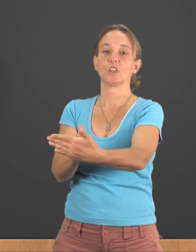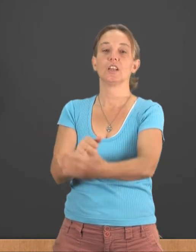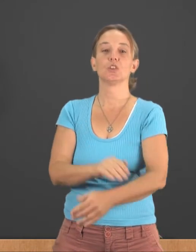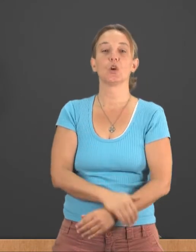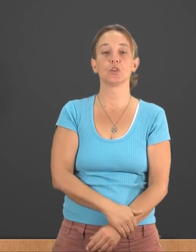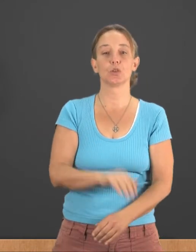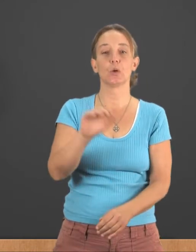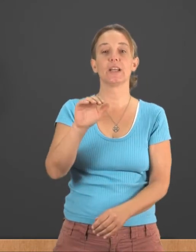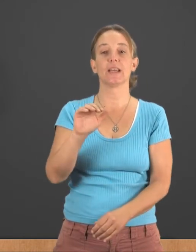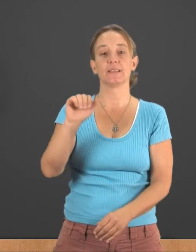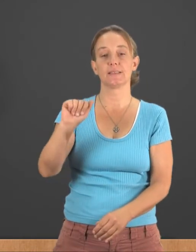It's also against.